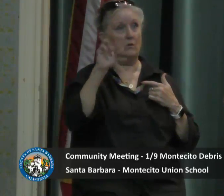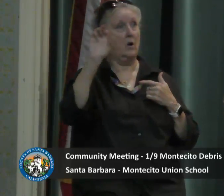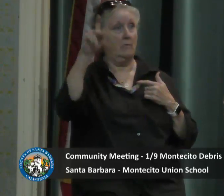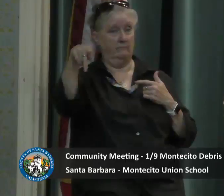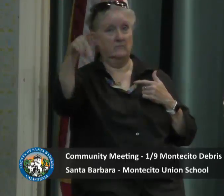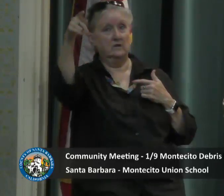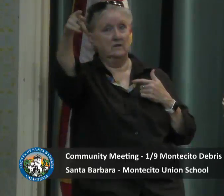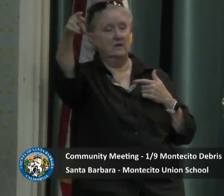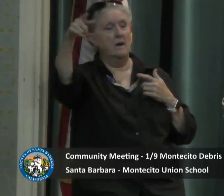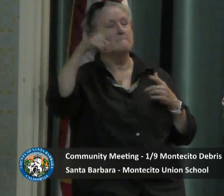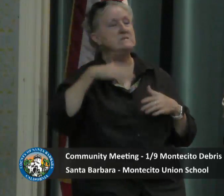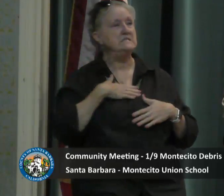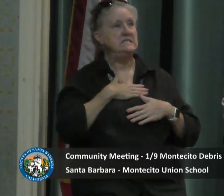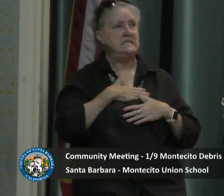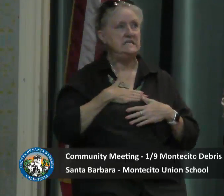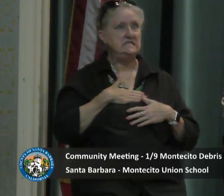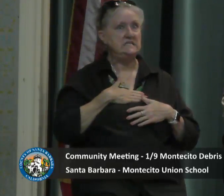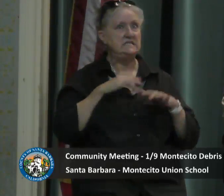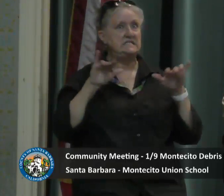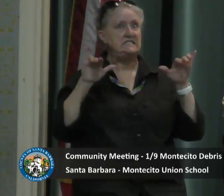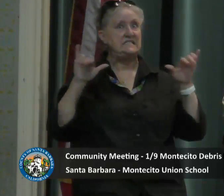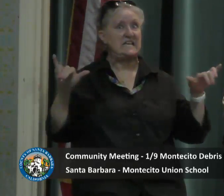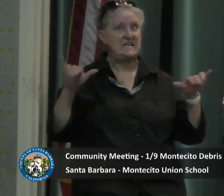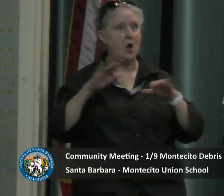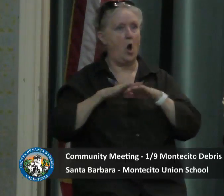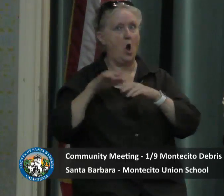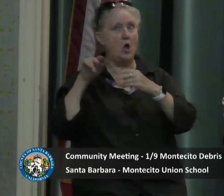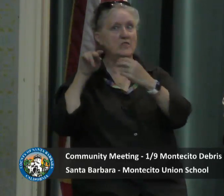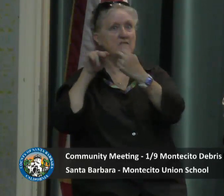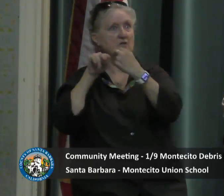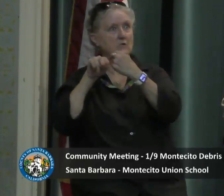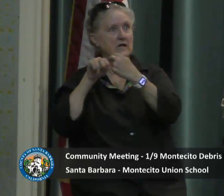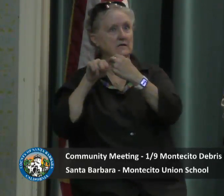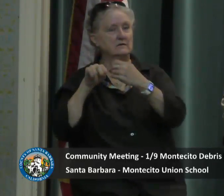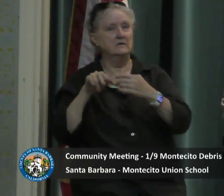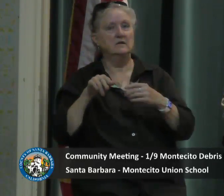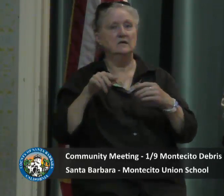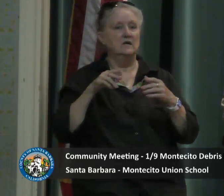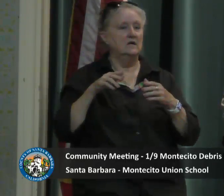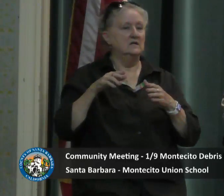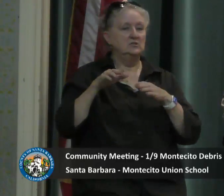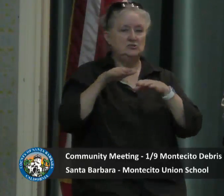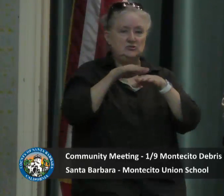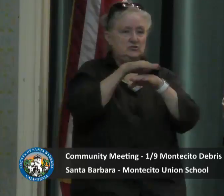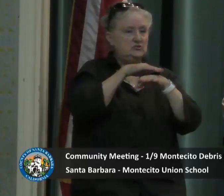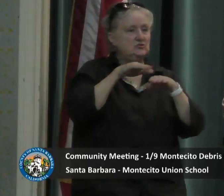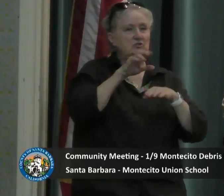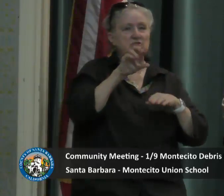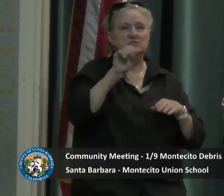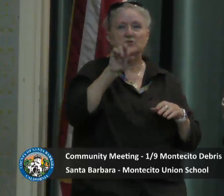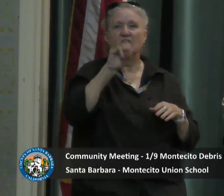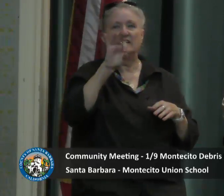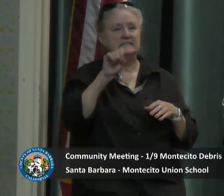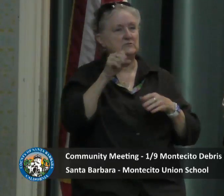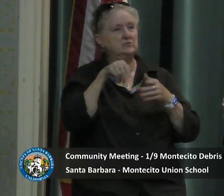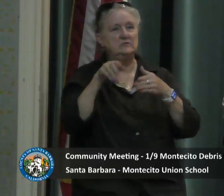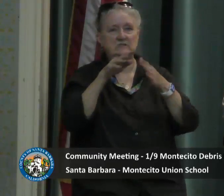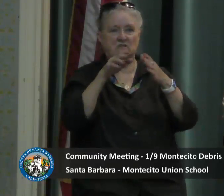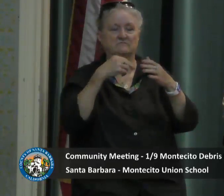Carpinteria, please stay on the freeway. The surface streets are just as congested and you will not get there any